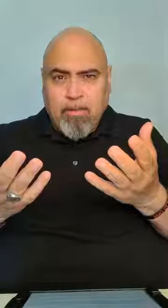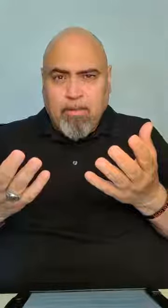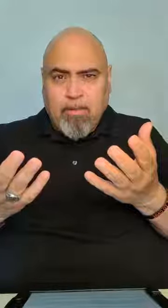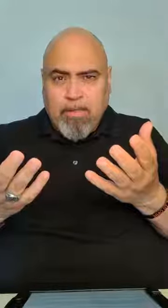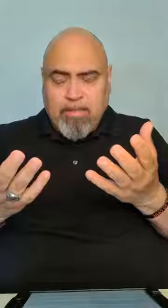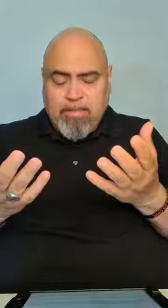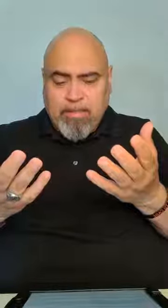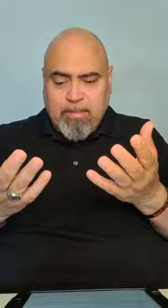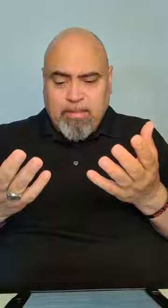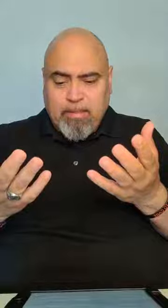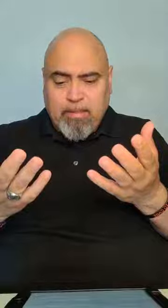this